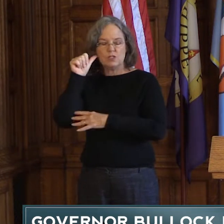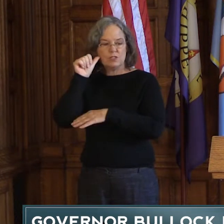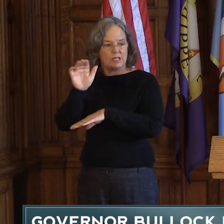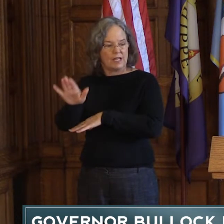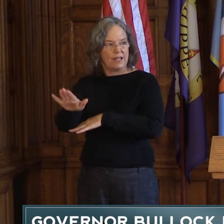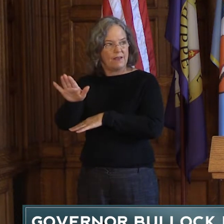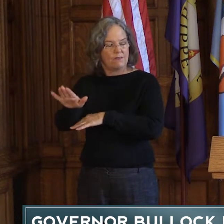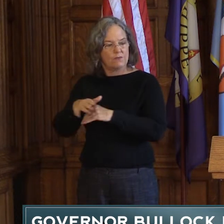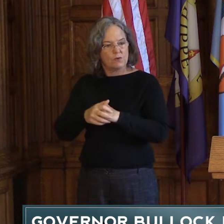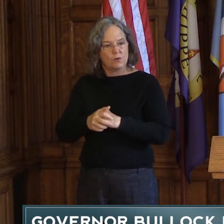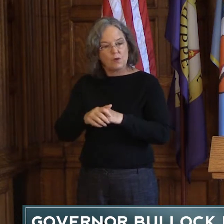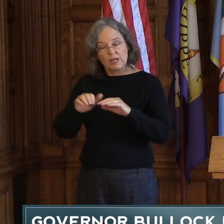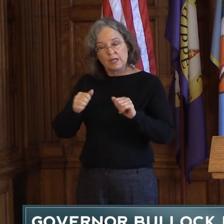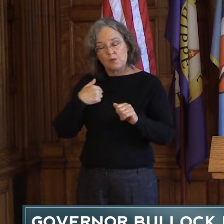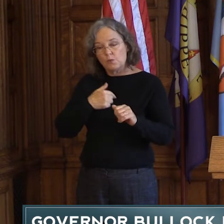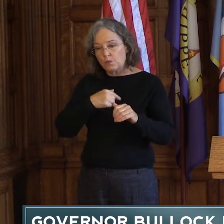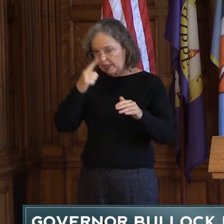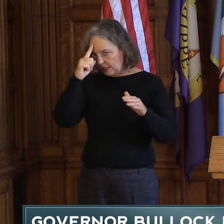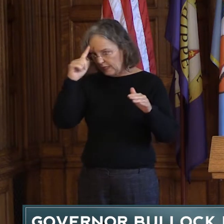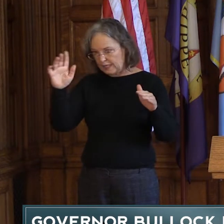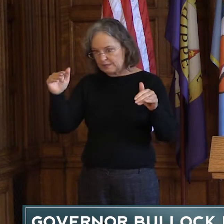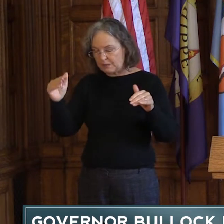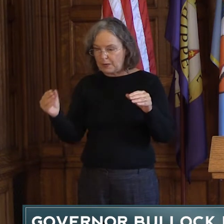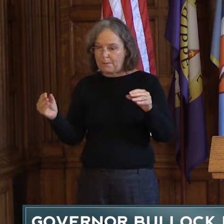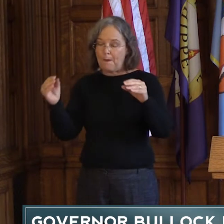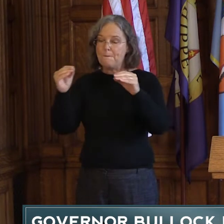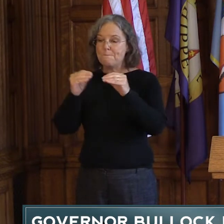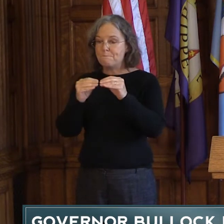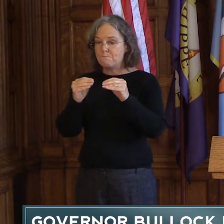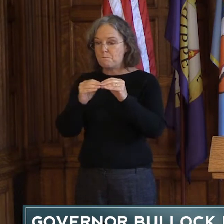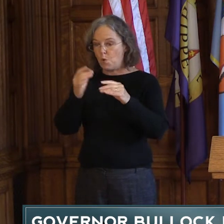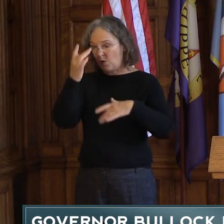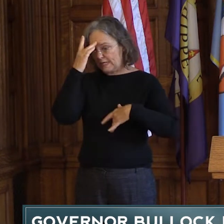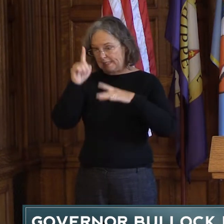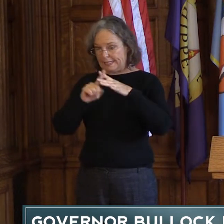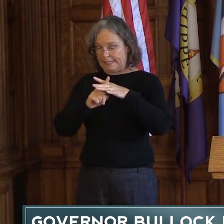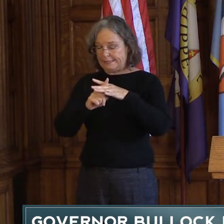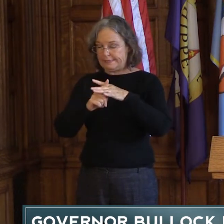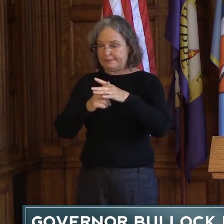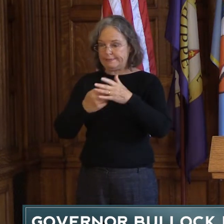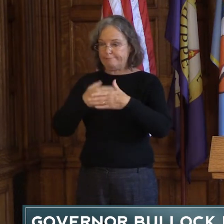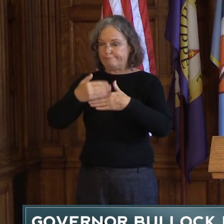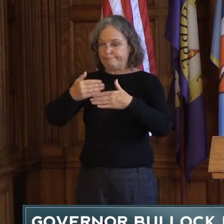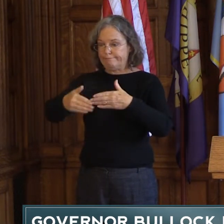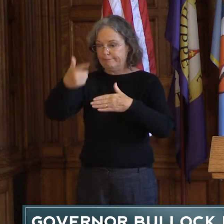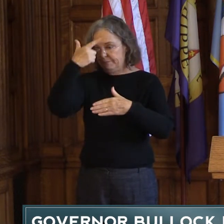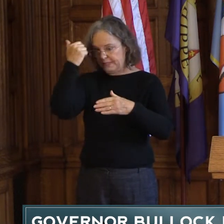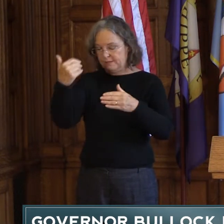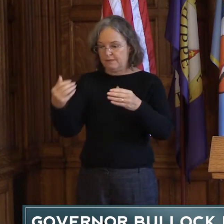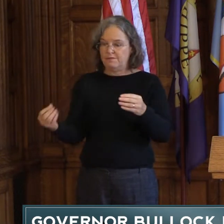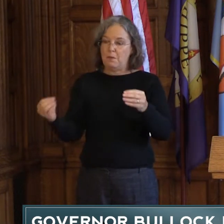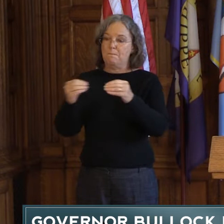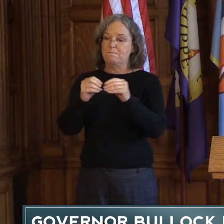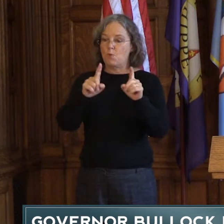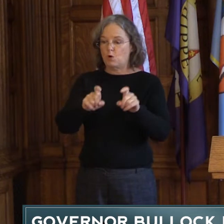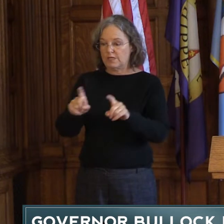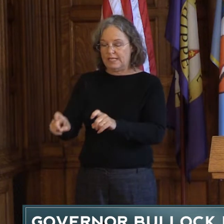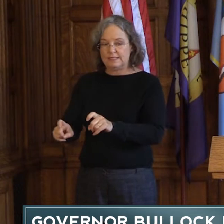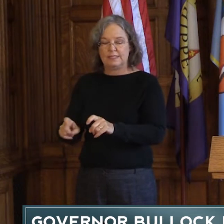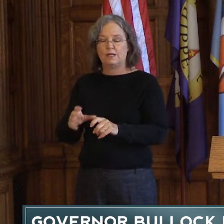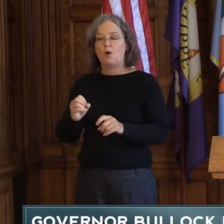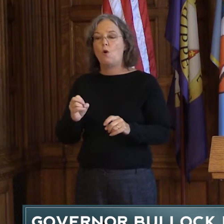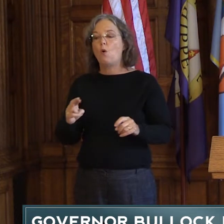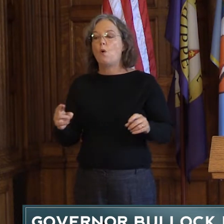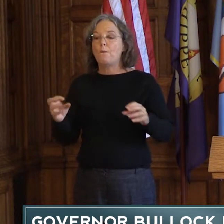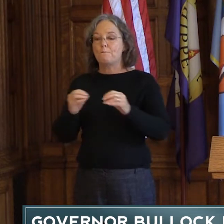in numbers over the next week because of either increased testing or loosening restrictions or both. Would gyms and movie theaters still